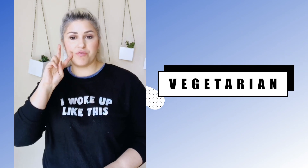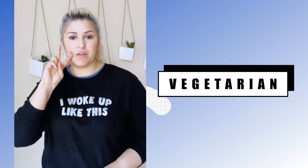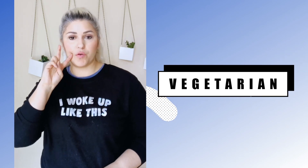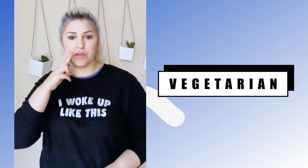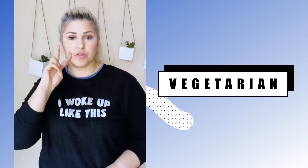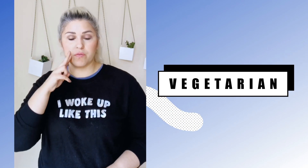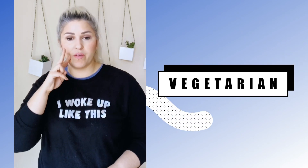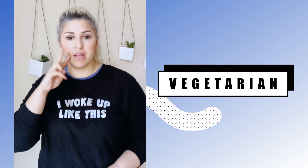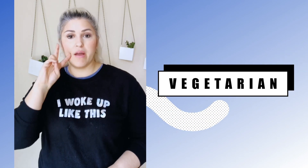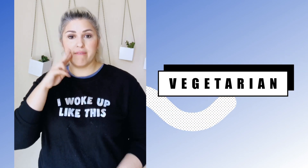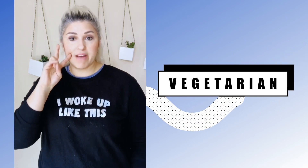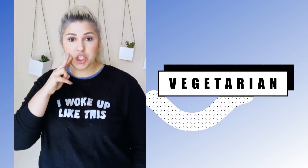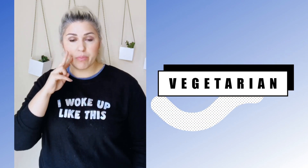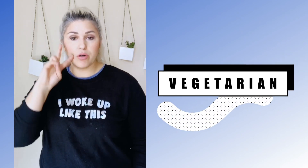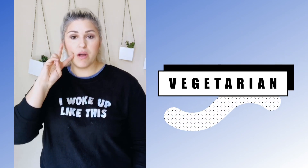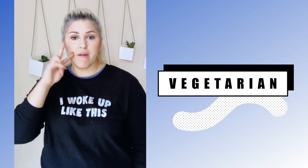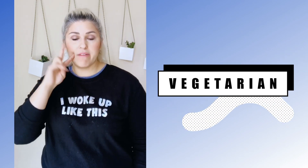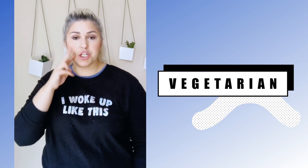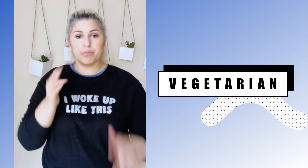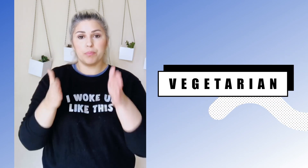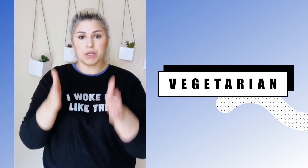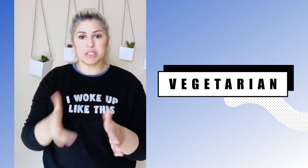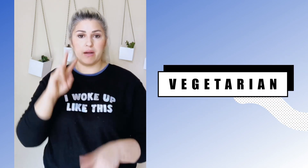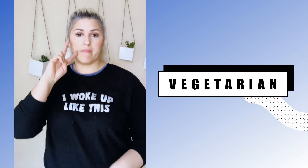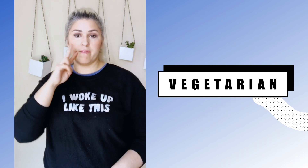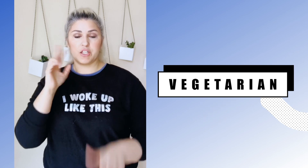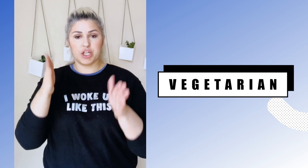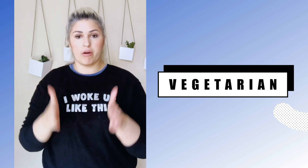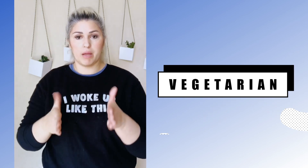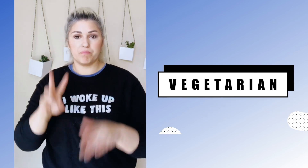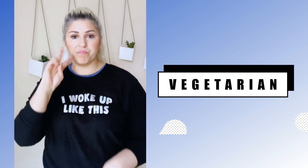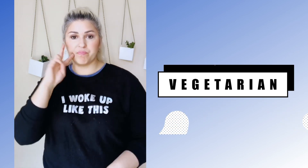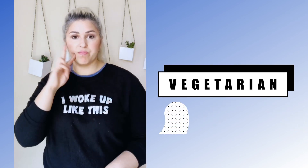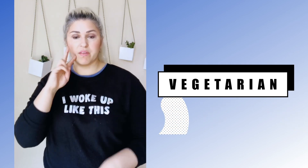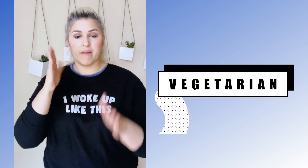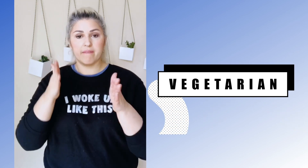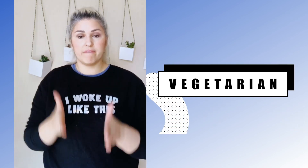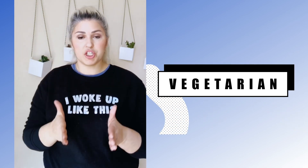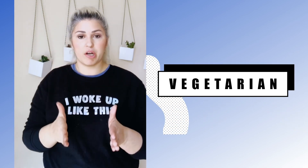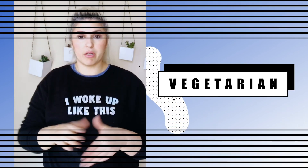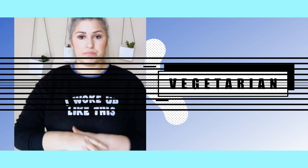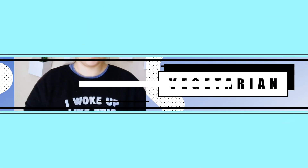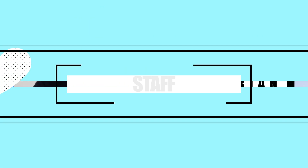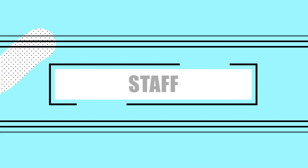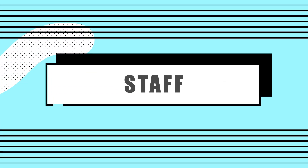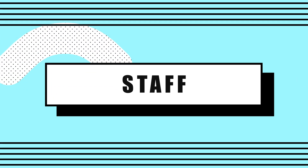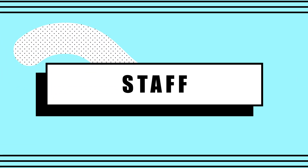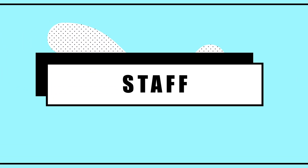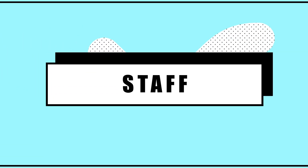twist your V forward. Vegetable person, vegetarian. Vegetarian.